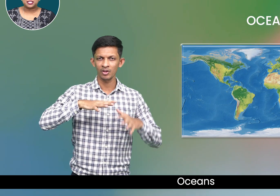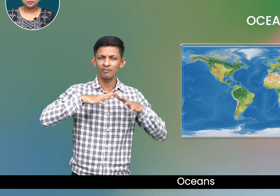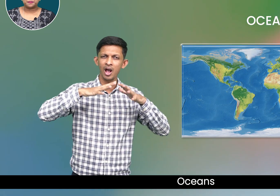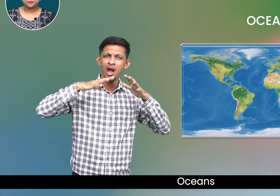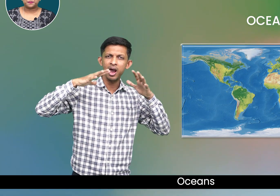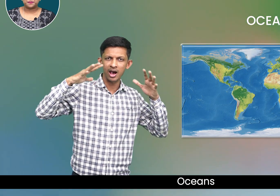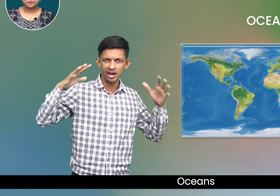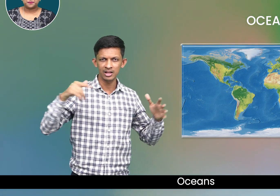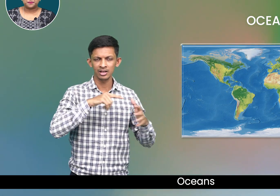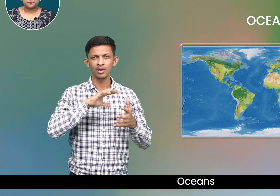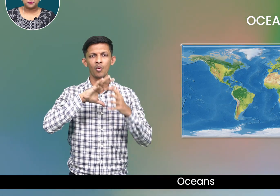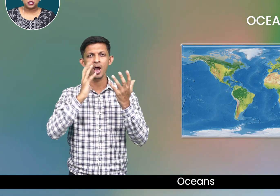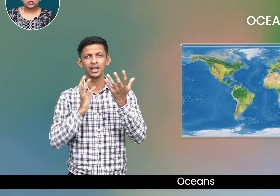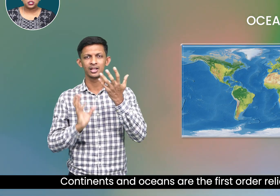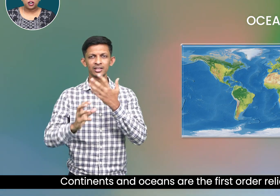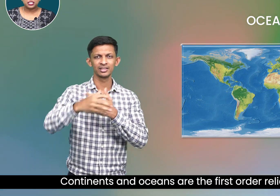Oceans.